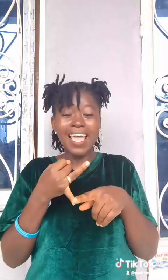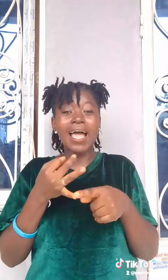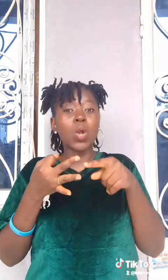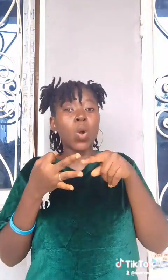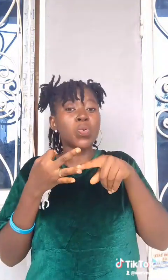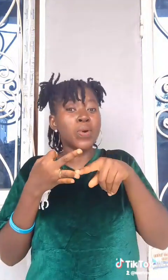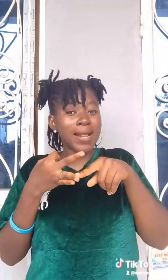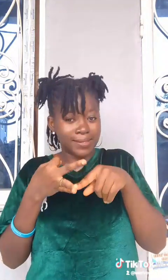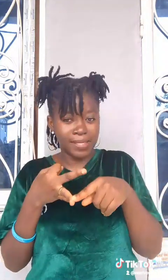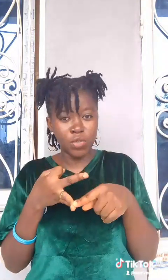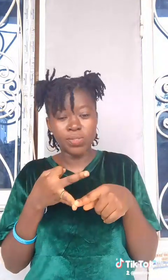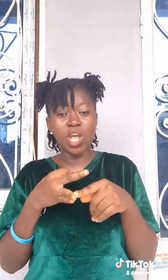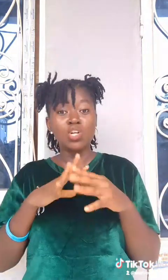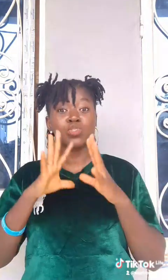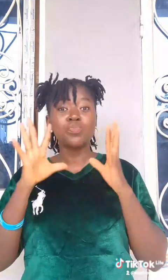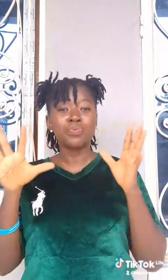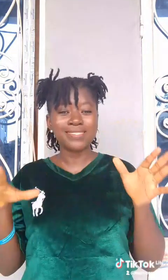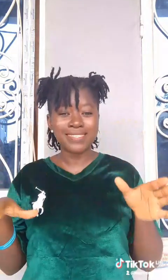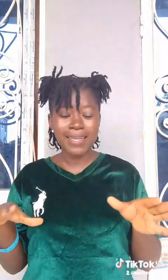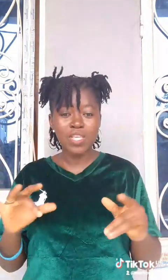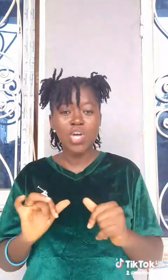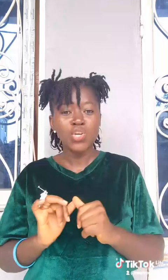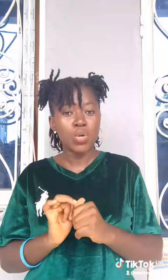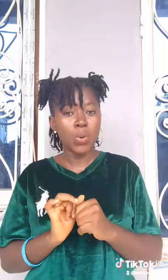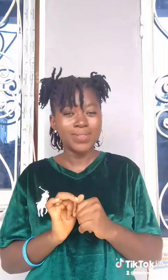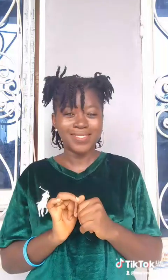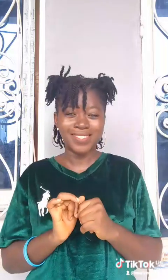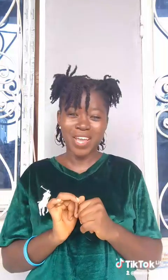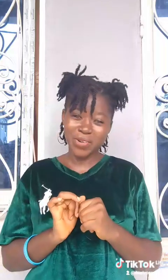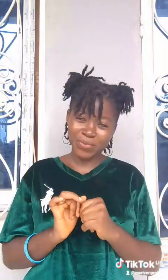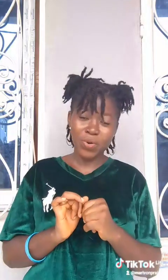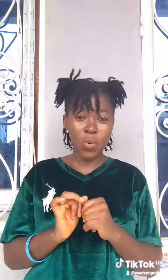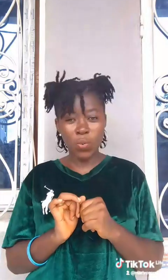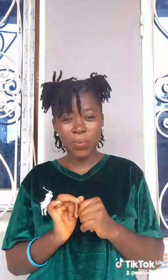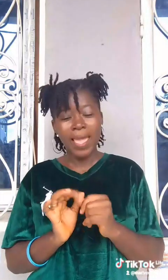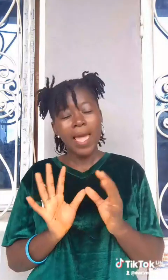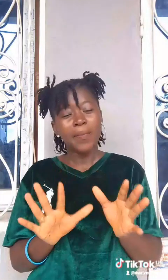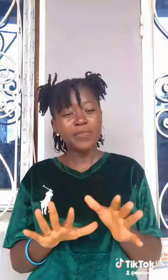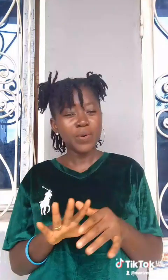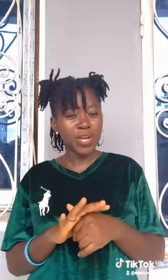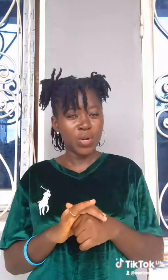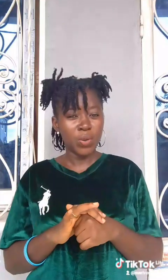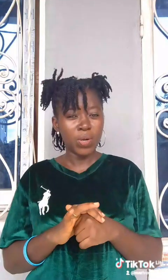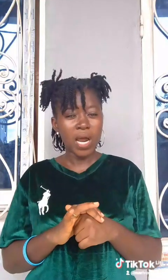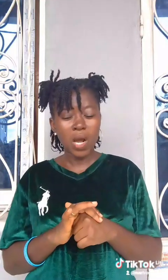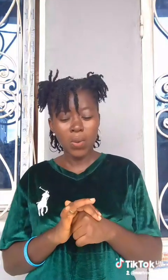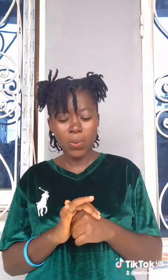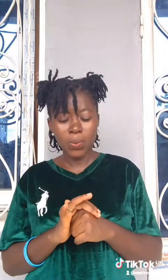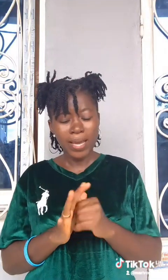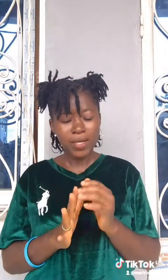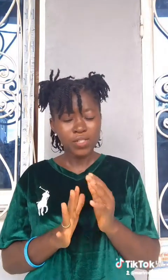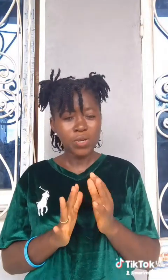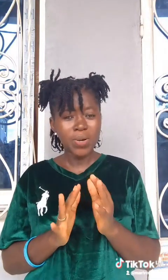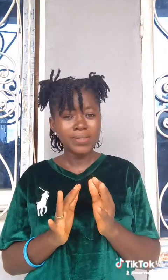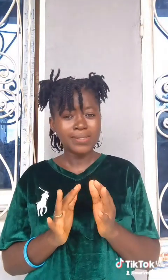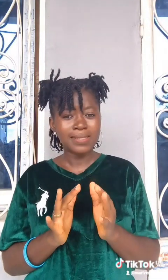and correctly use it to protect yourself. Oh, before I go, I would like us to